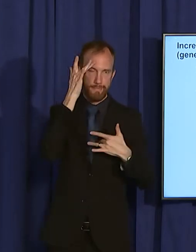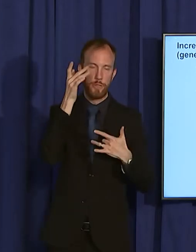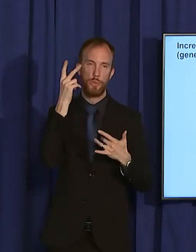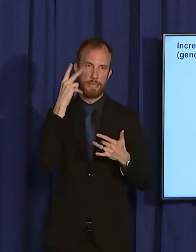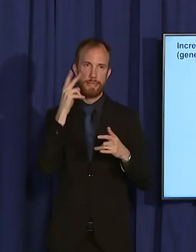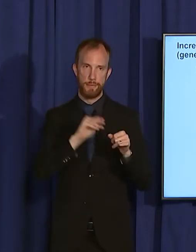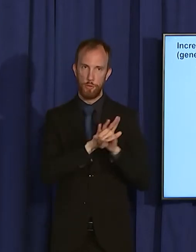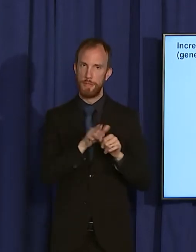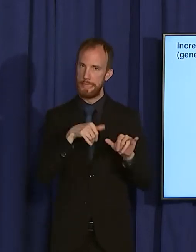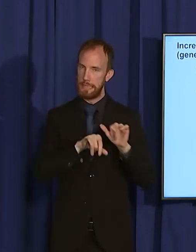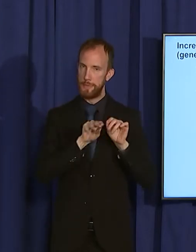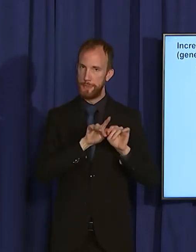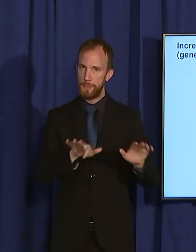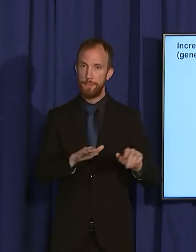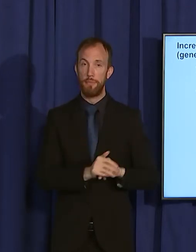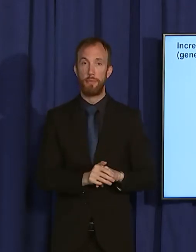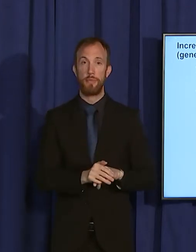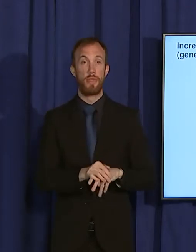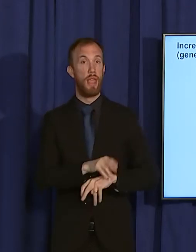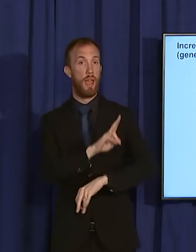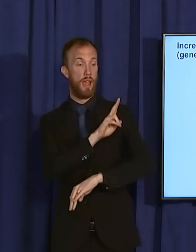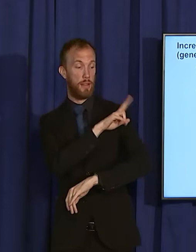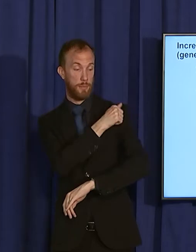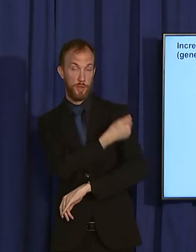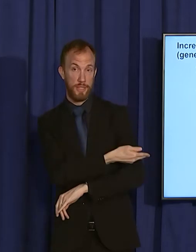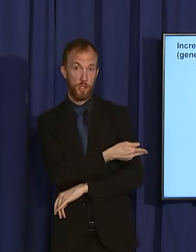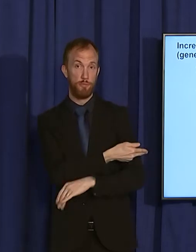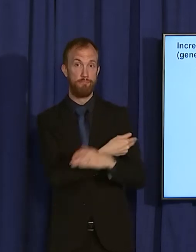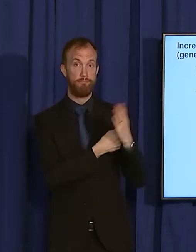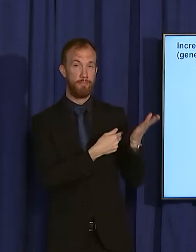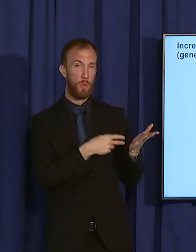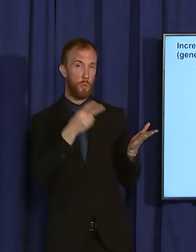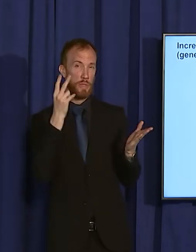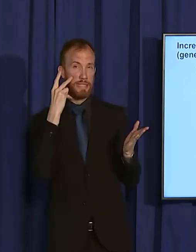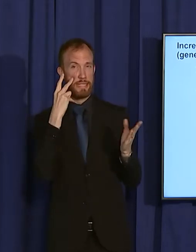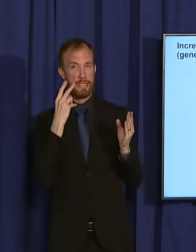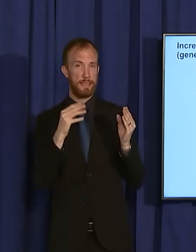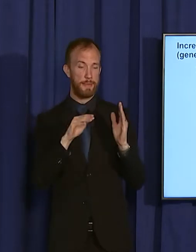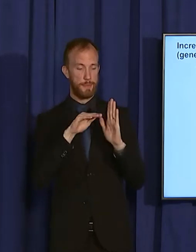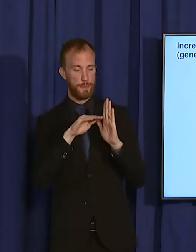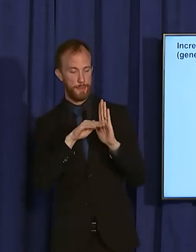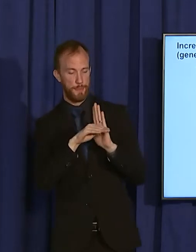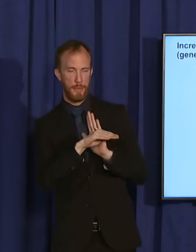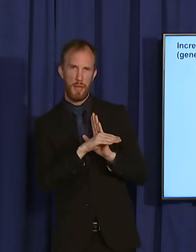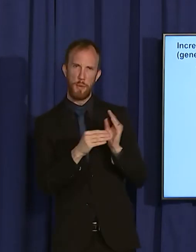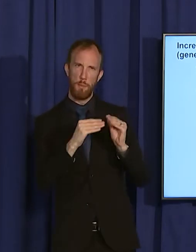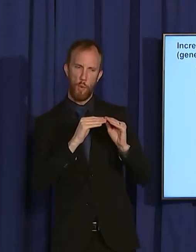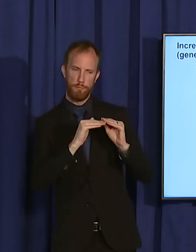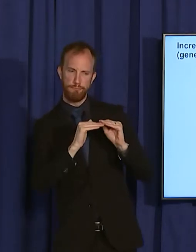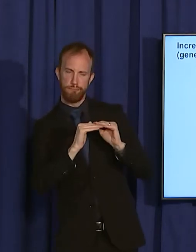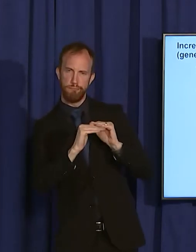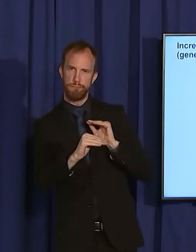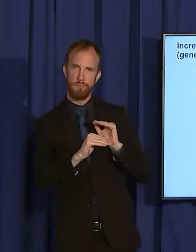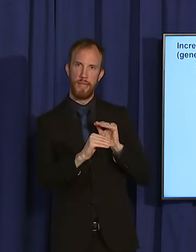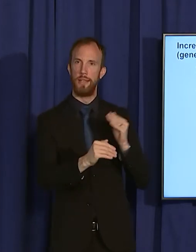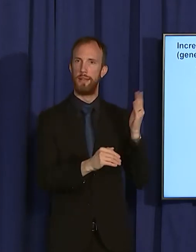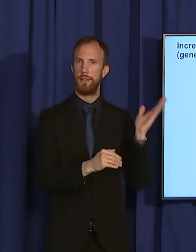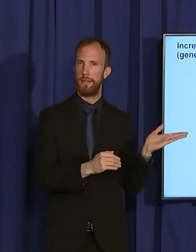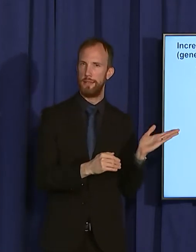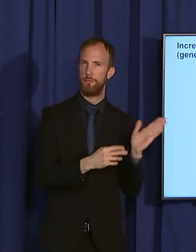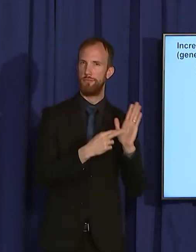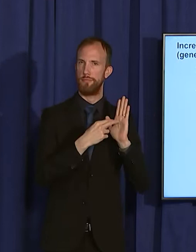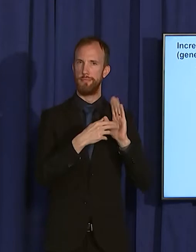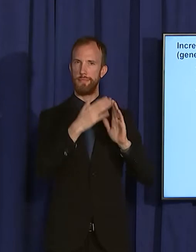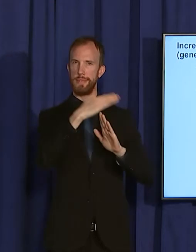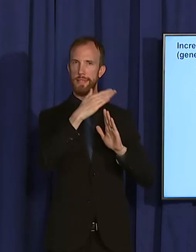hospitalization data, you see that we're seeing some flattening in those increases. This is showing what our hospitalizations on the